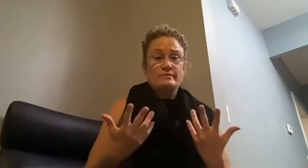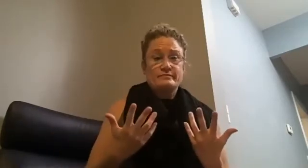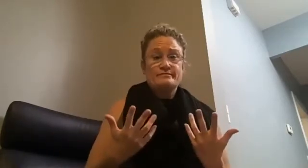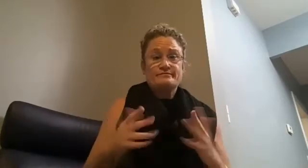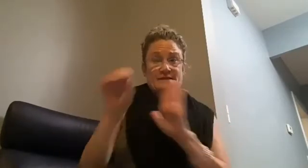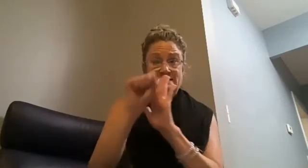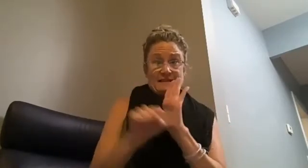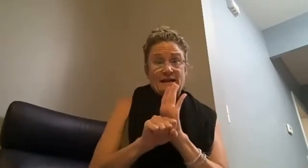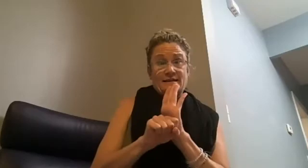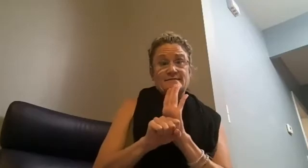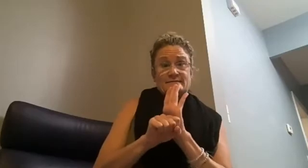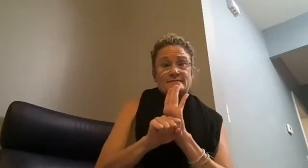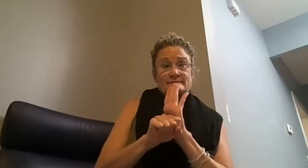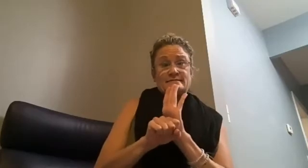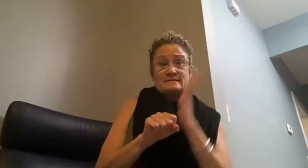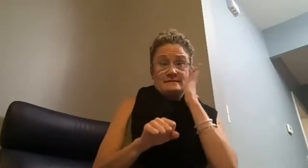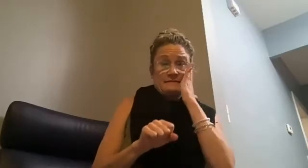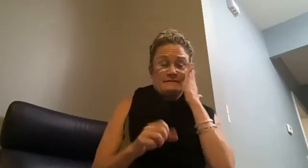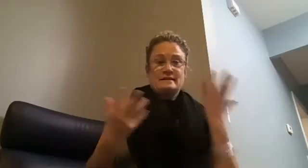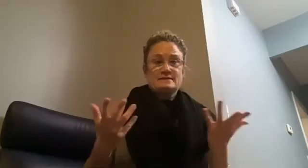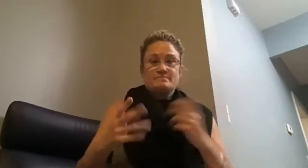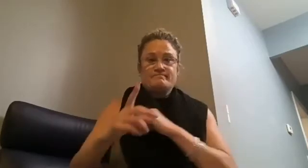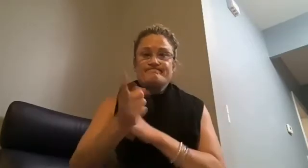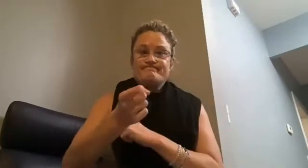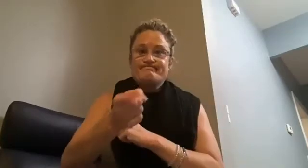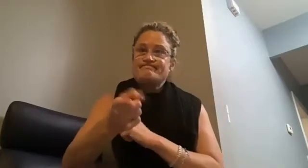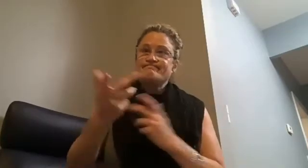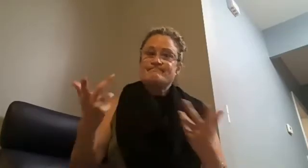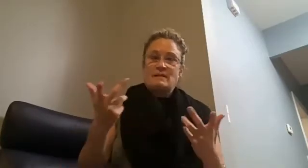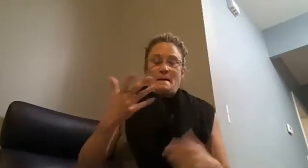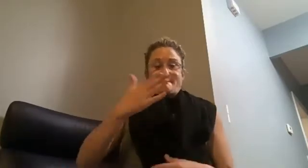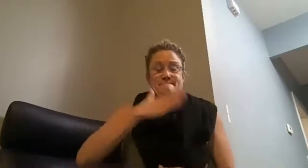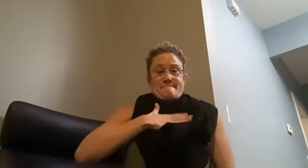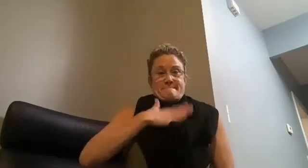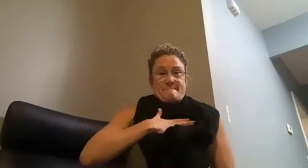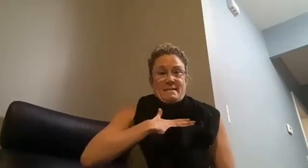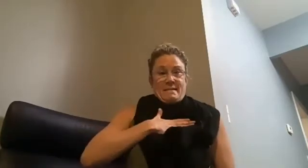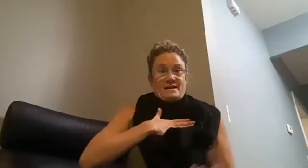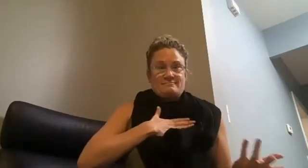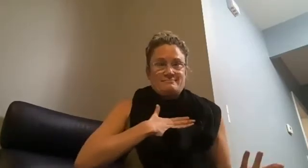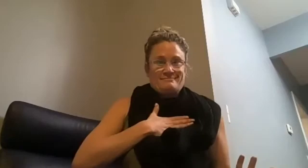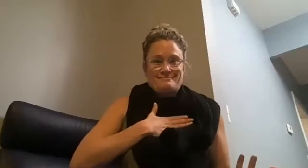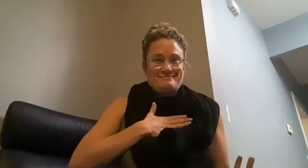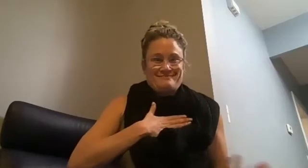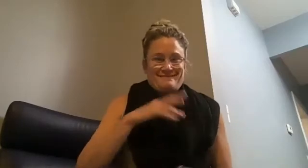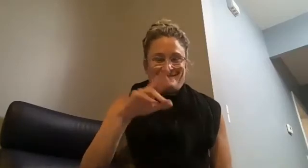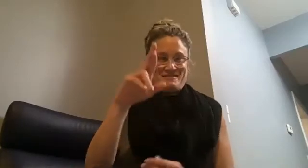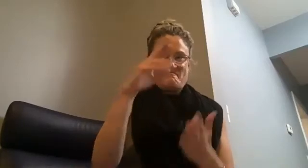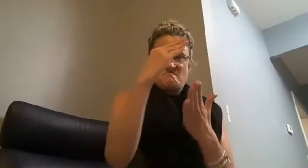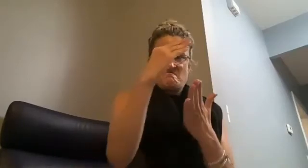time, as a form of reparation, decided to expunge my criminal juvenile record, kind of as a way of saying, sorry this